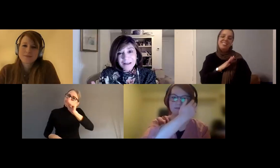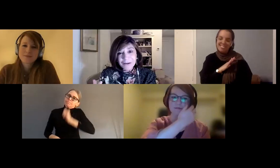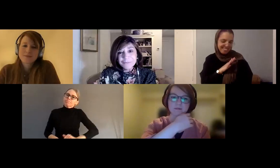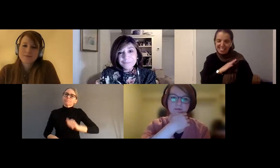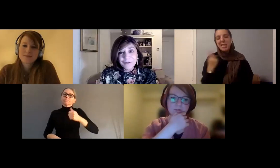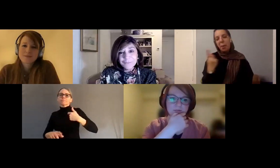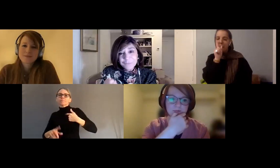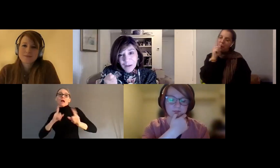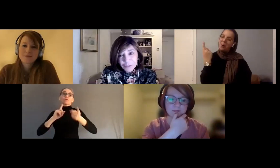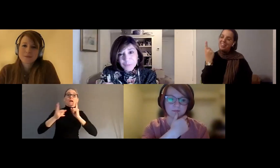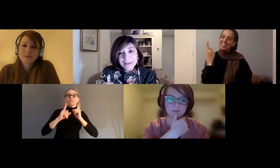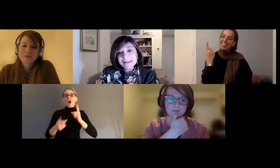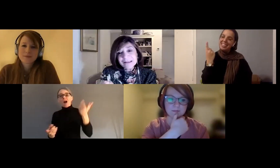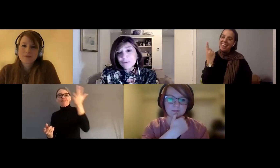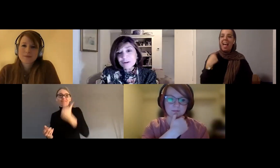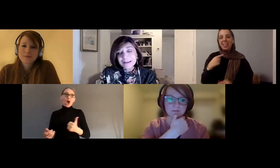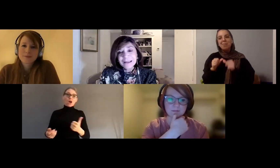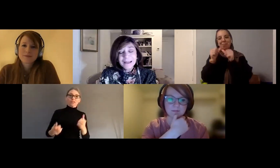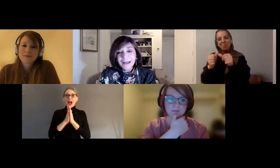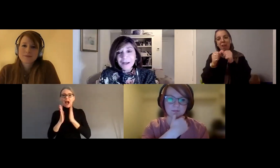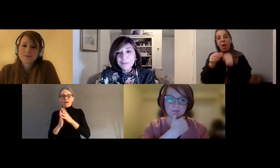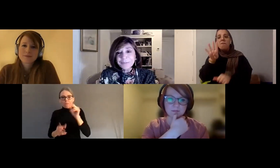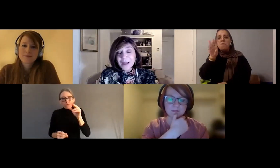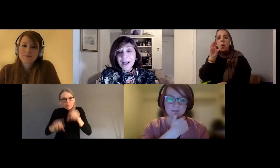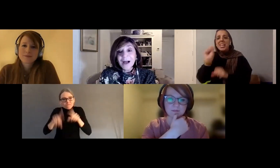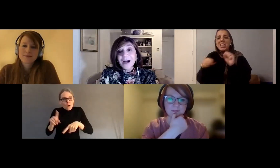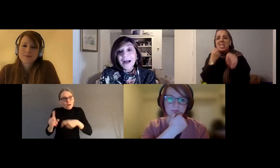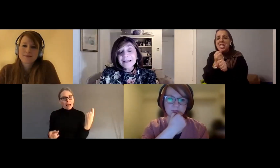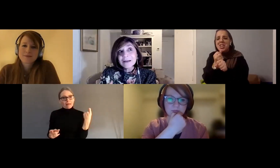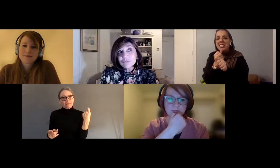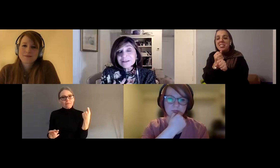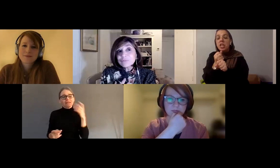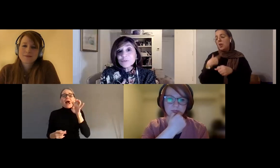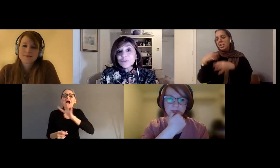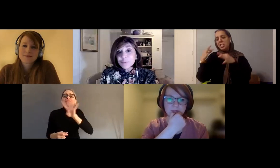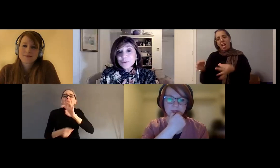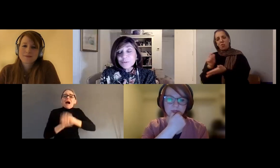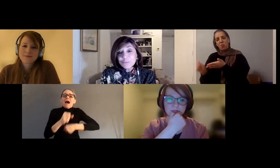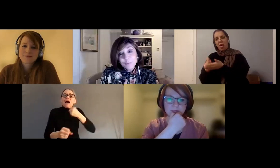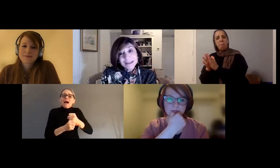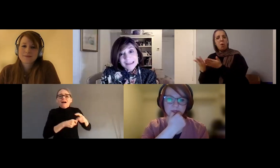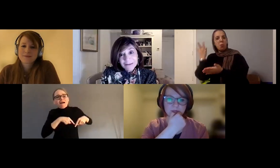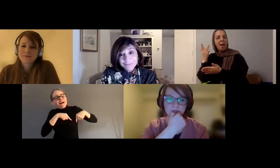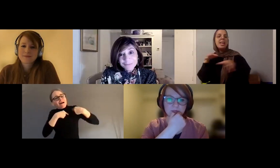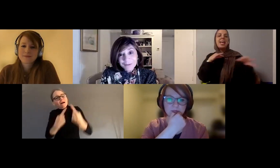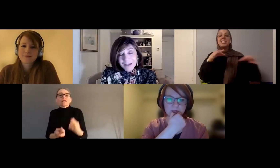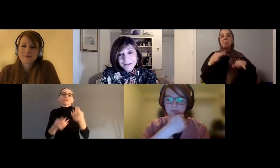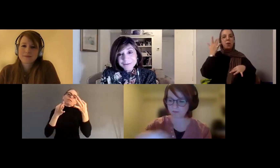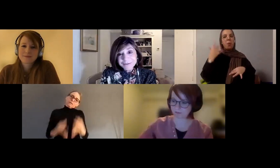years of following the story. And I really wrote the book for